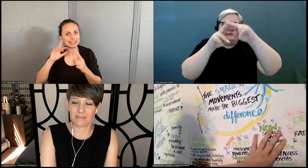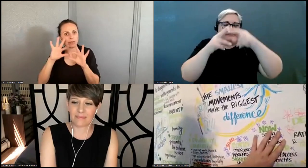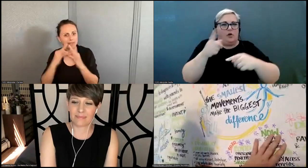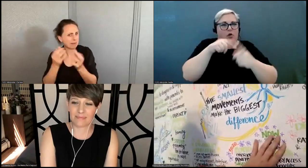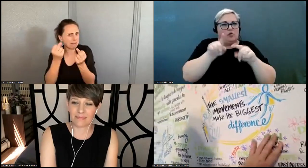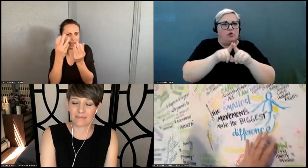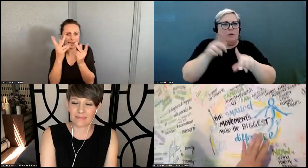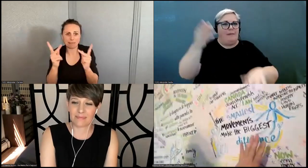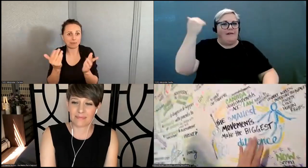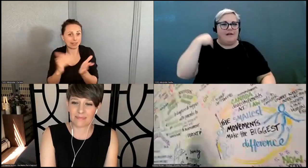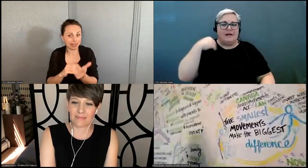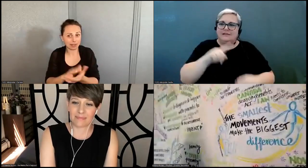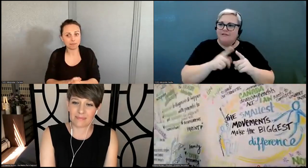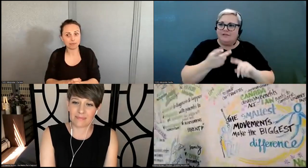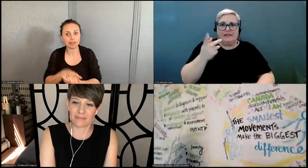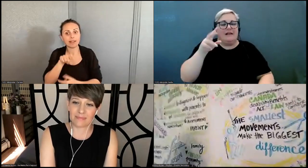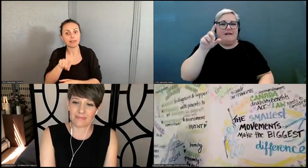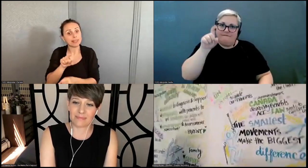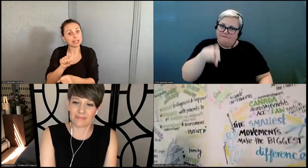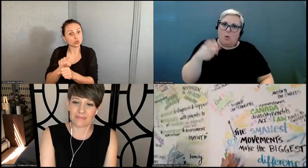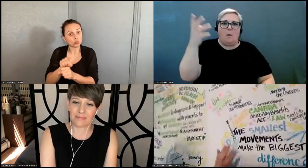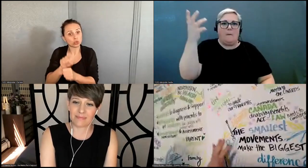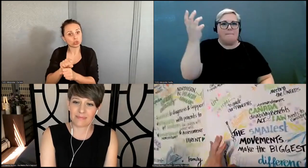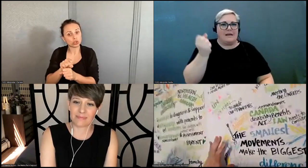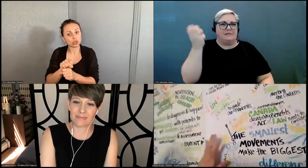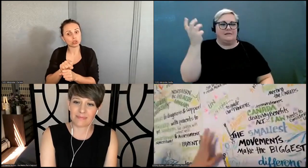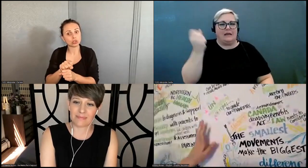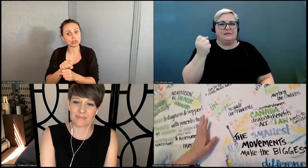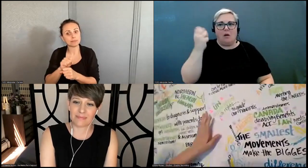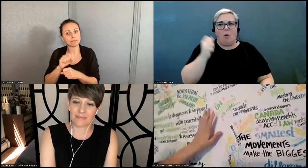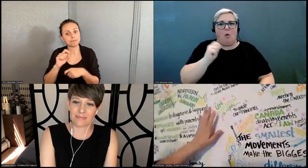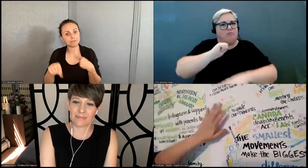again. And so this work around